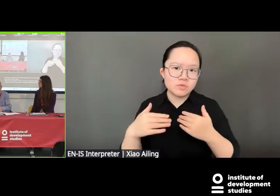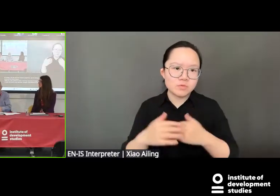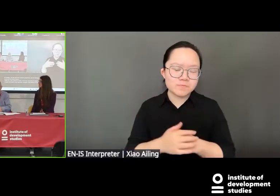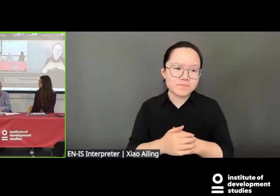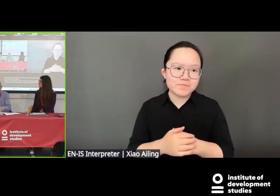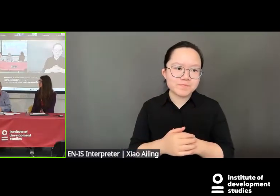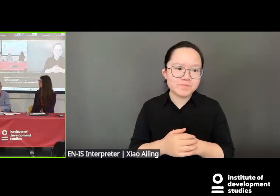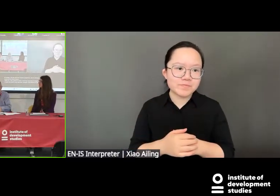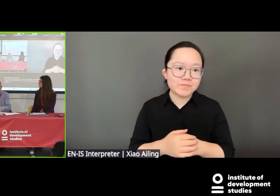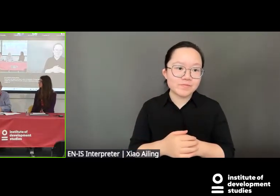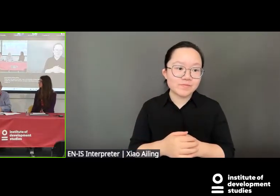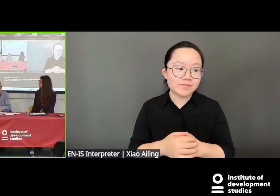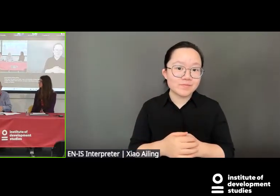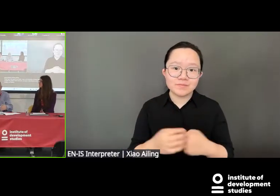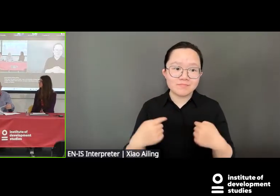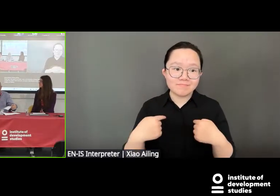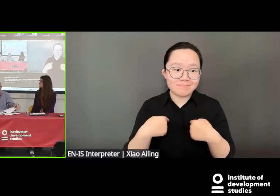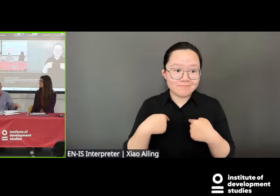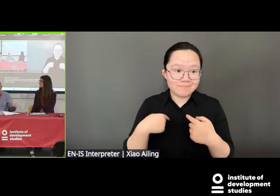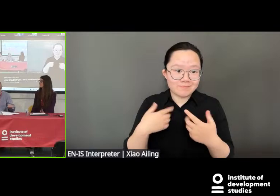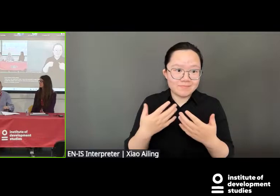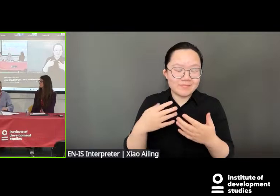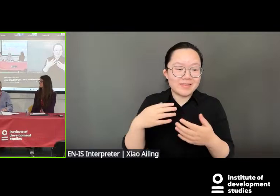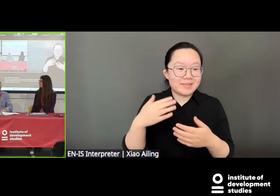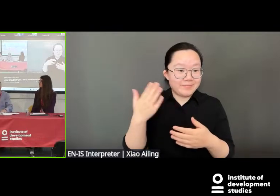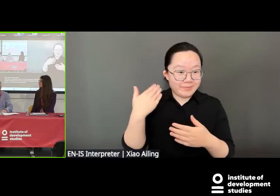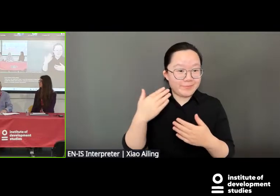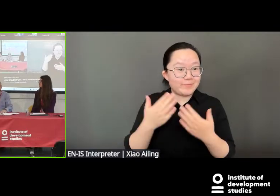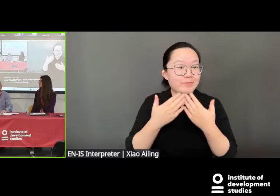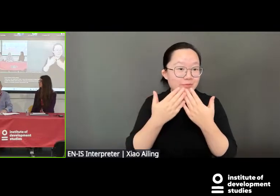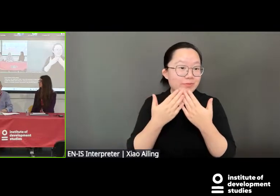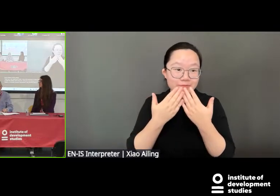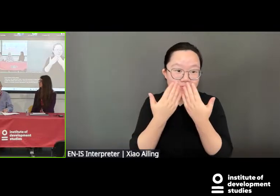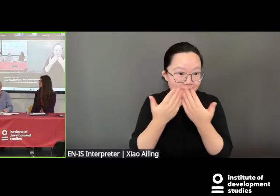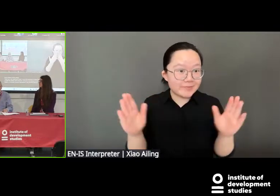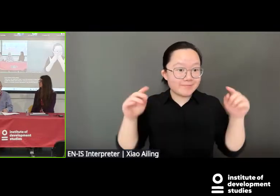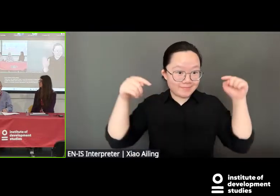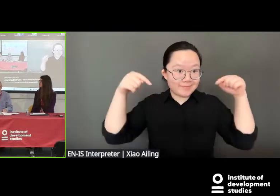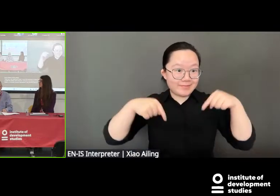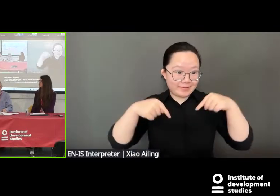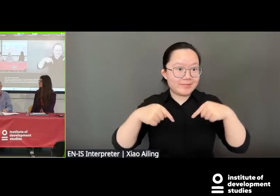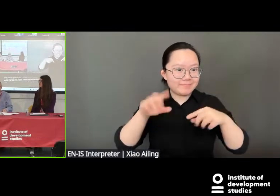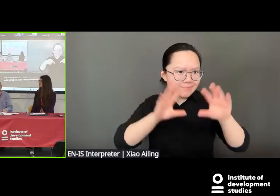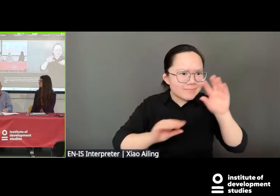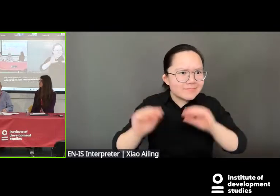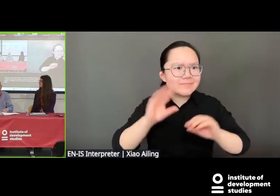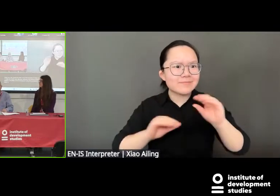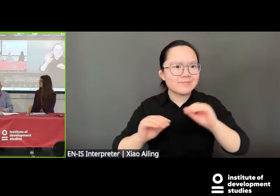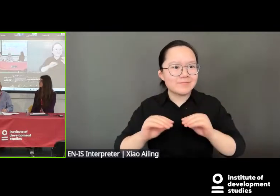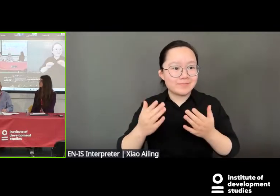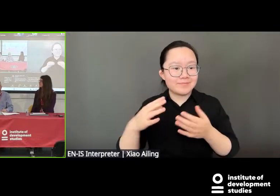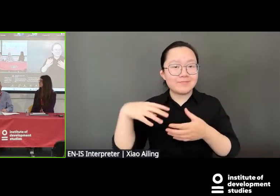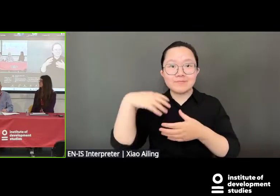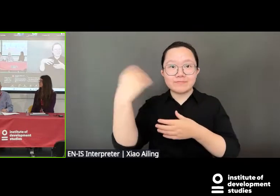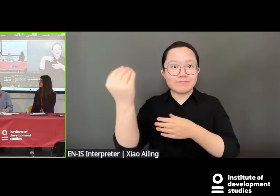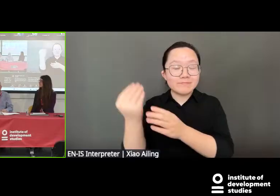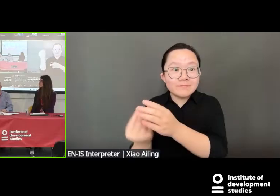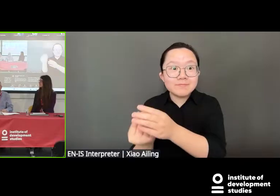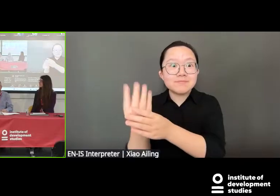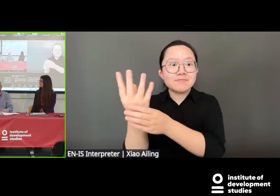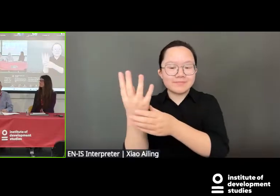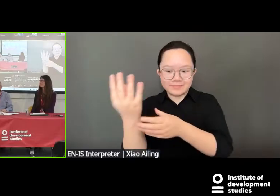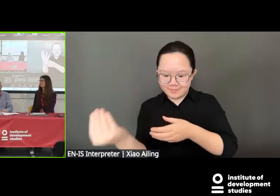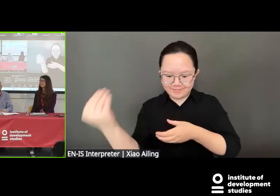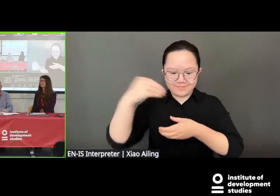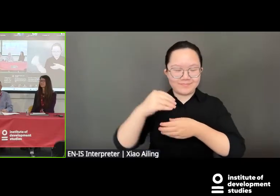to return to IDS as an alumnus. I did MA3 in Gender and Development many years ago, and currently head